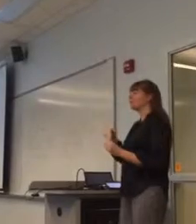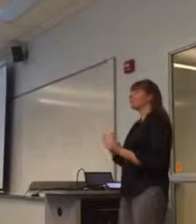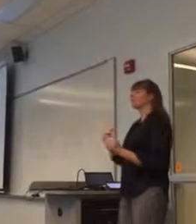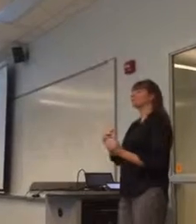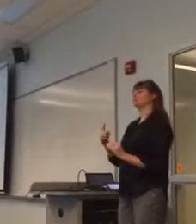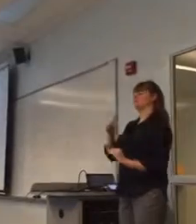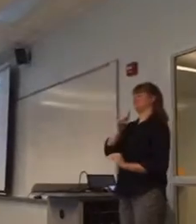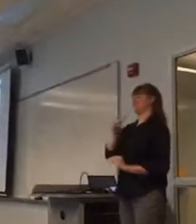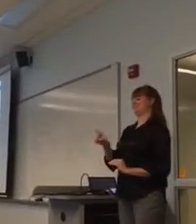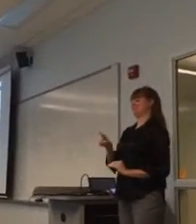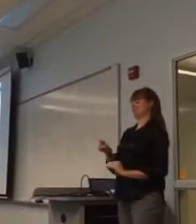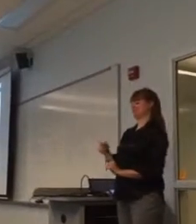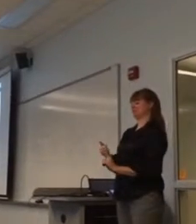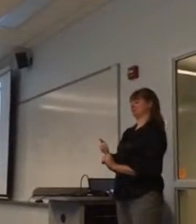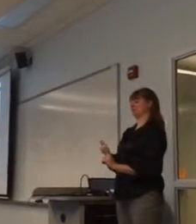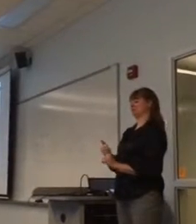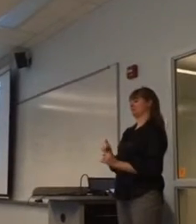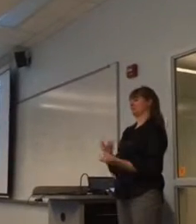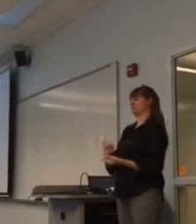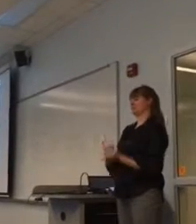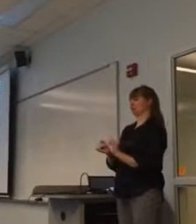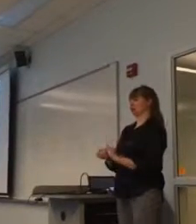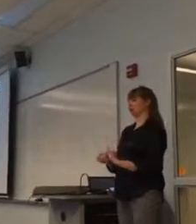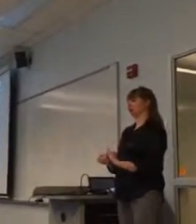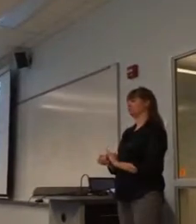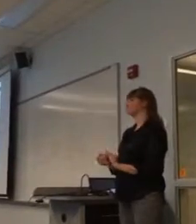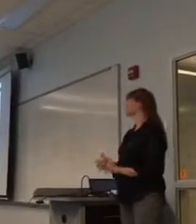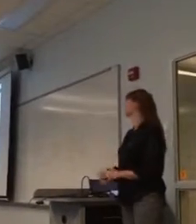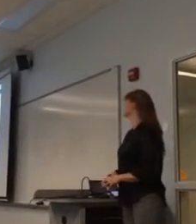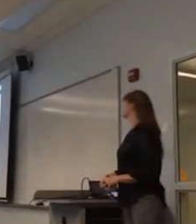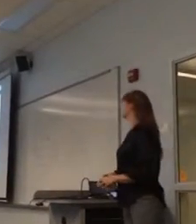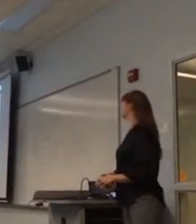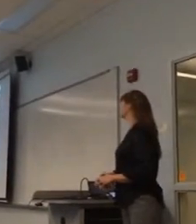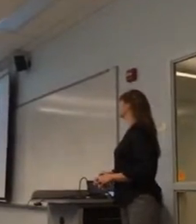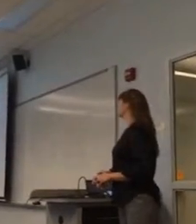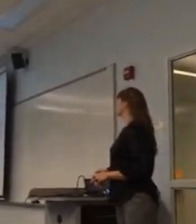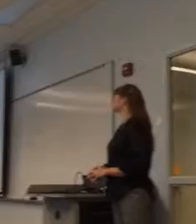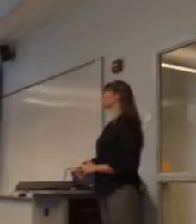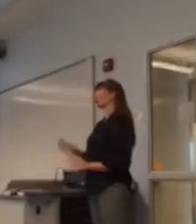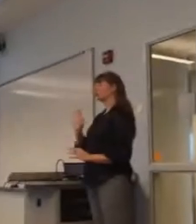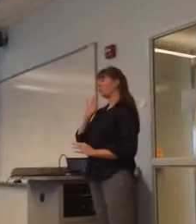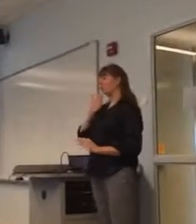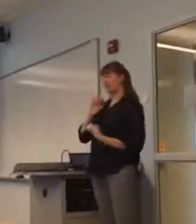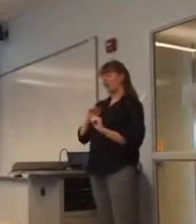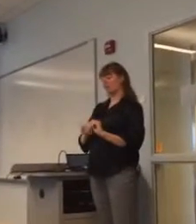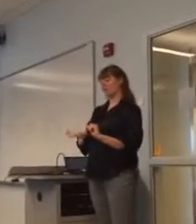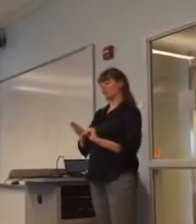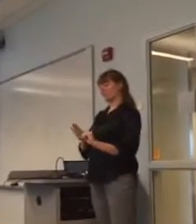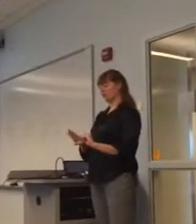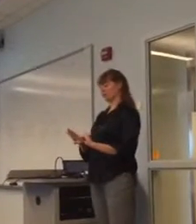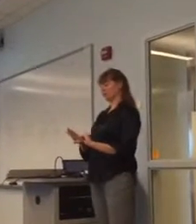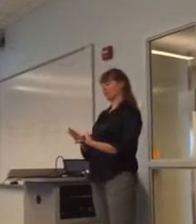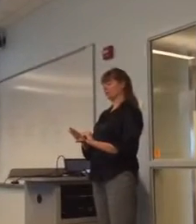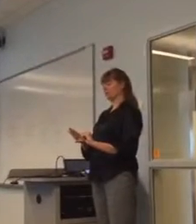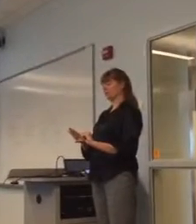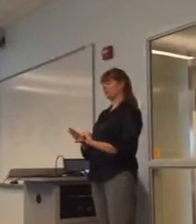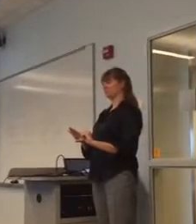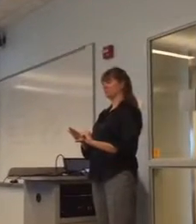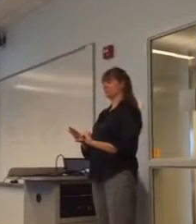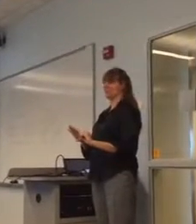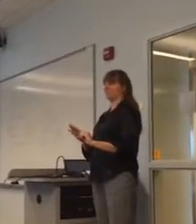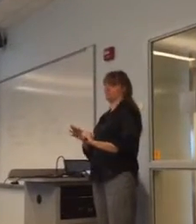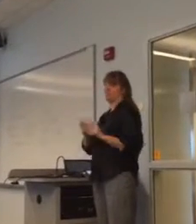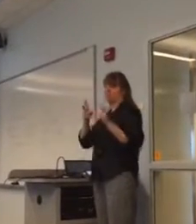integers, then I know that I can get A and B just from integers. It tells me what